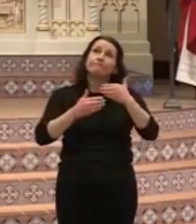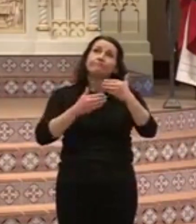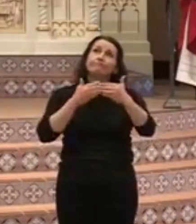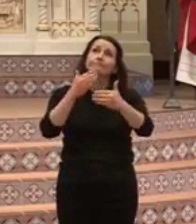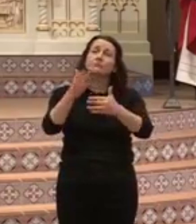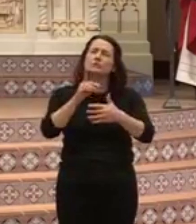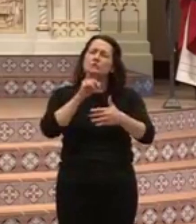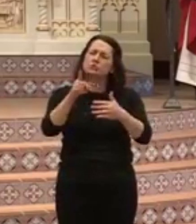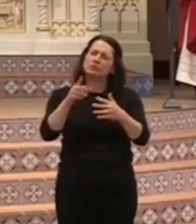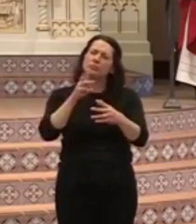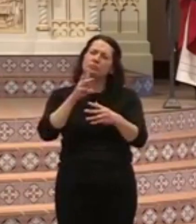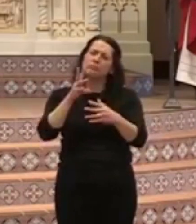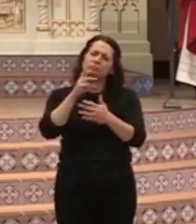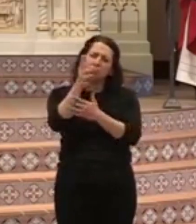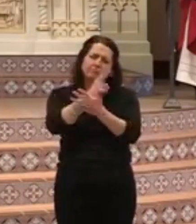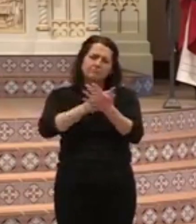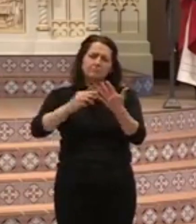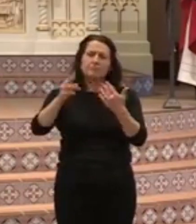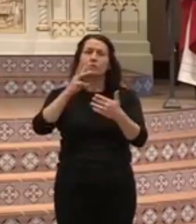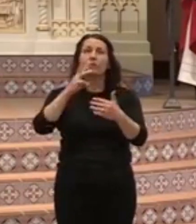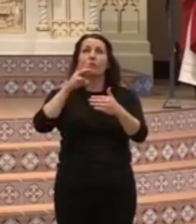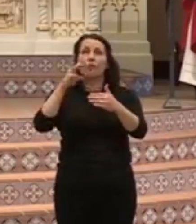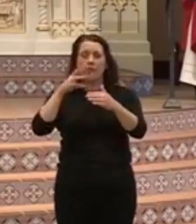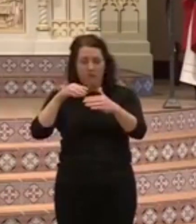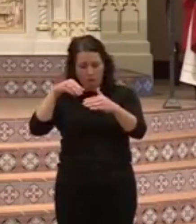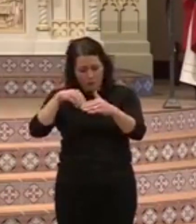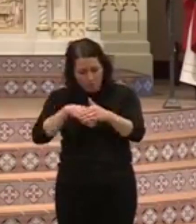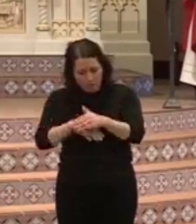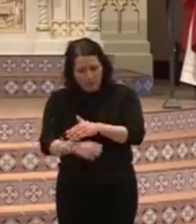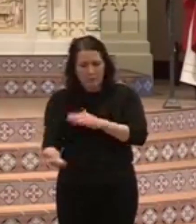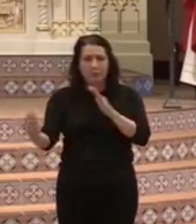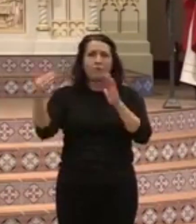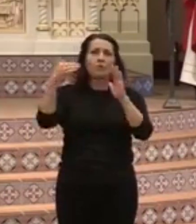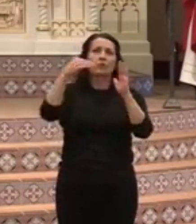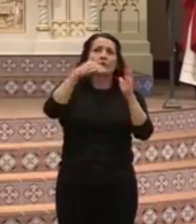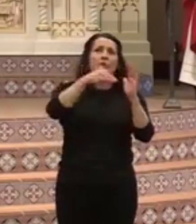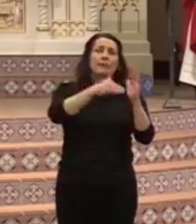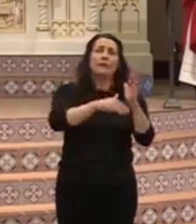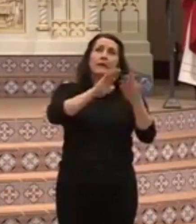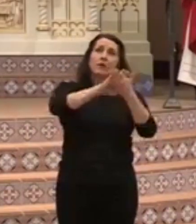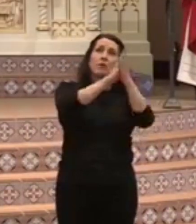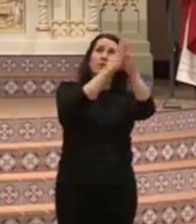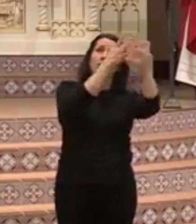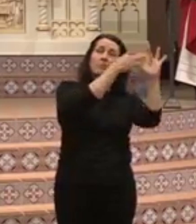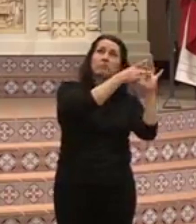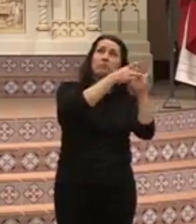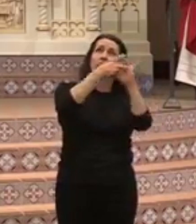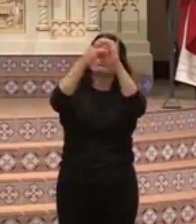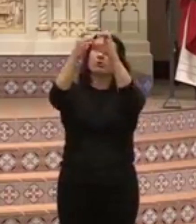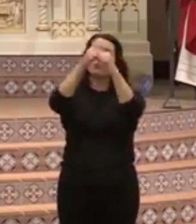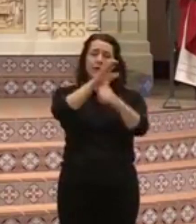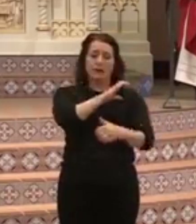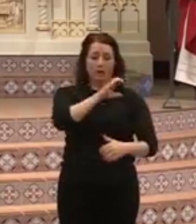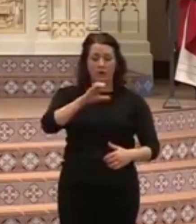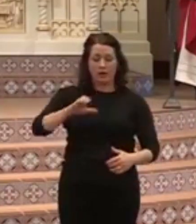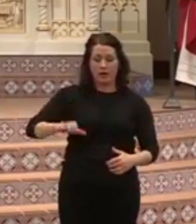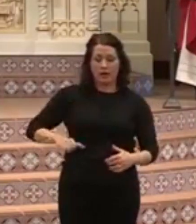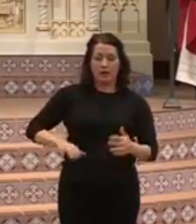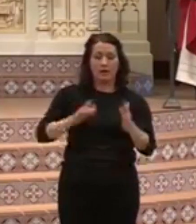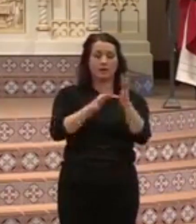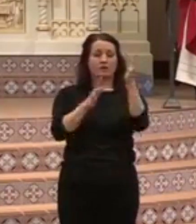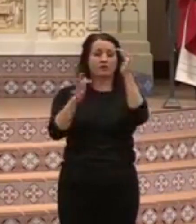of rebirth, they too may be one with Christ Jesus